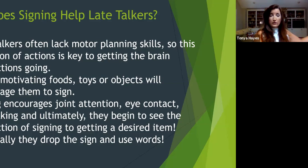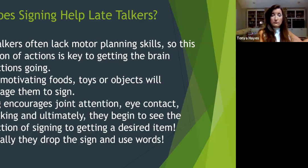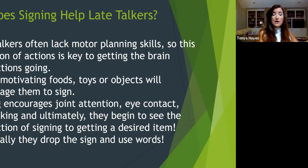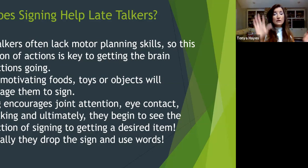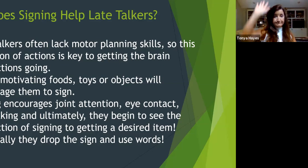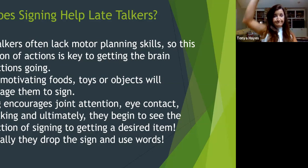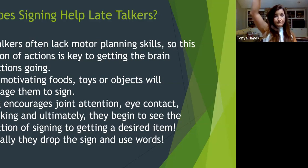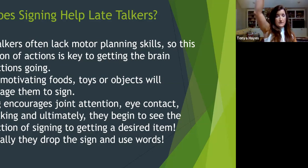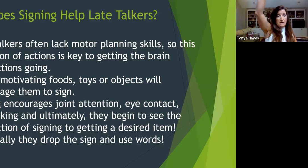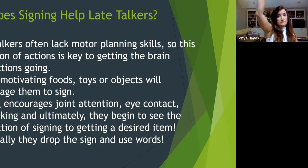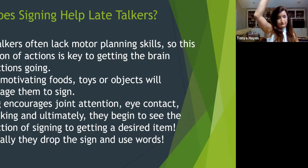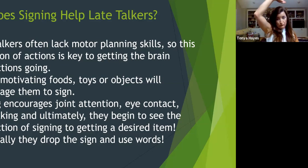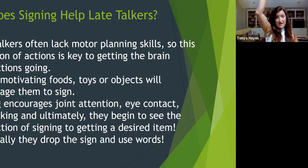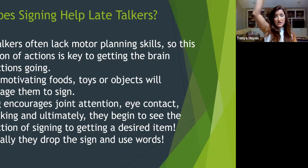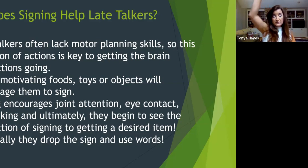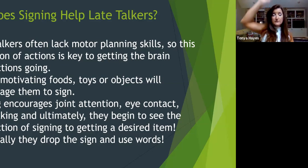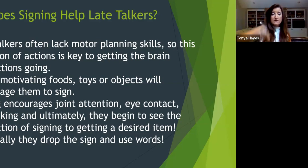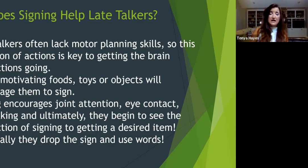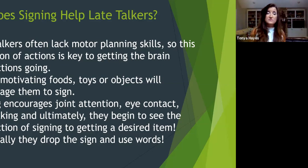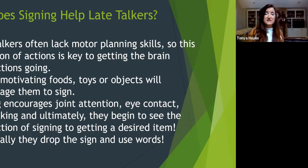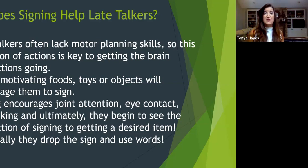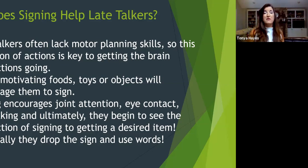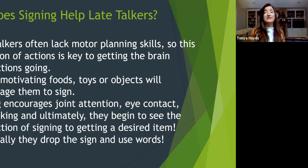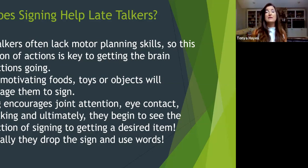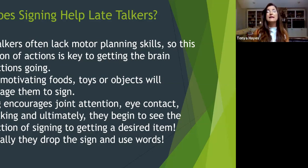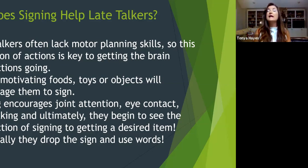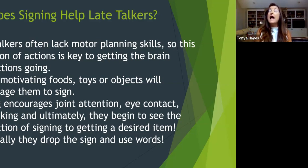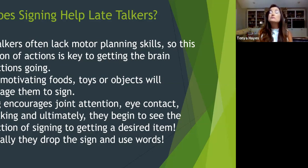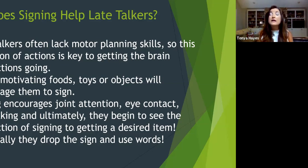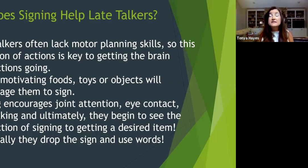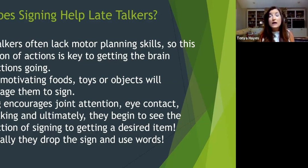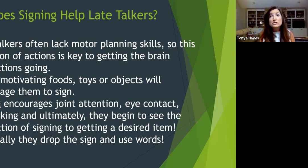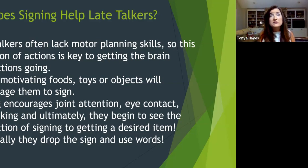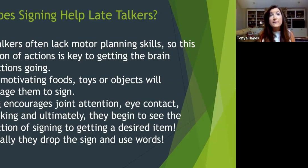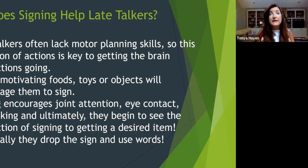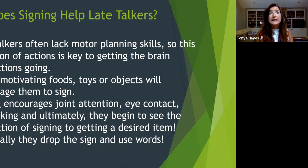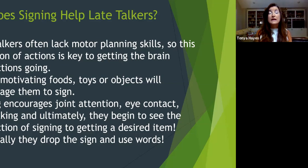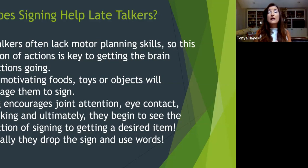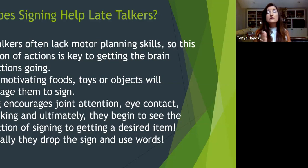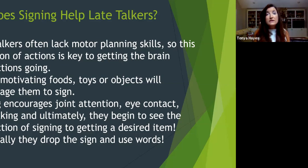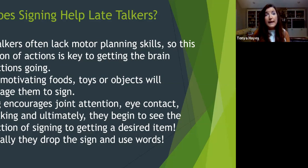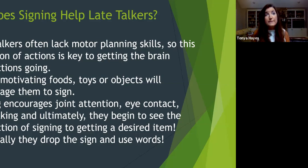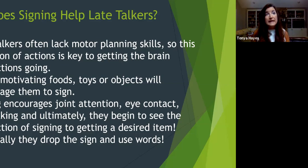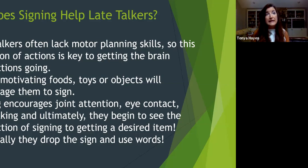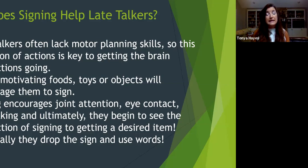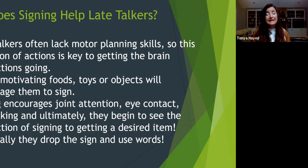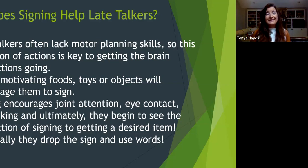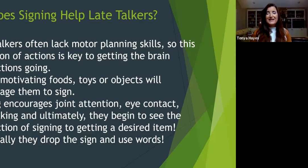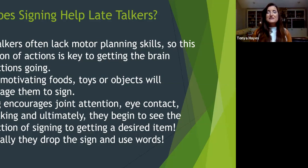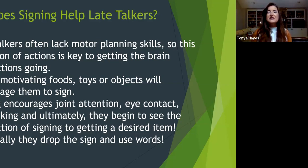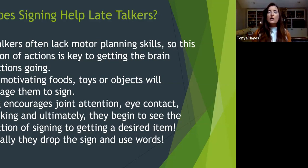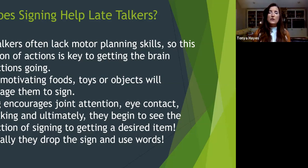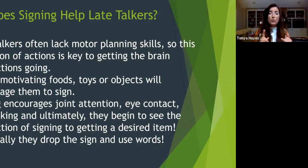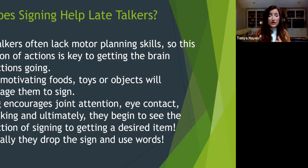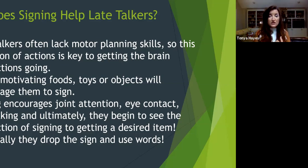into the other room? Right here. My husband does that regularly. I'm like, I'm trying to tell you something. Look at